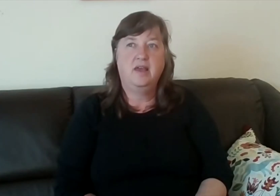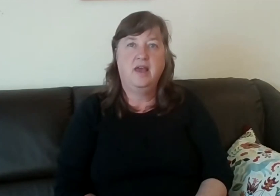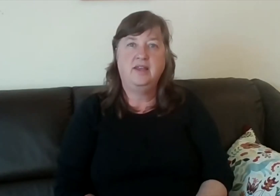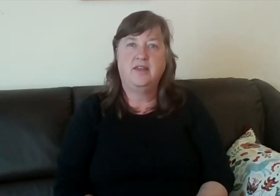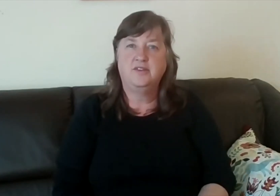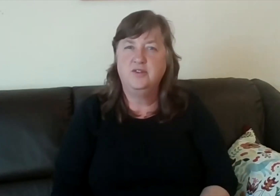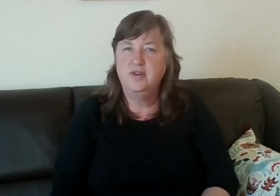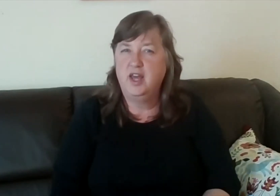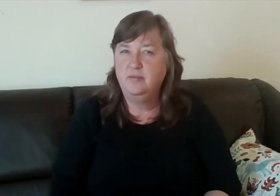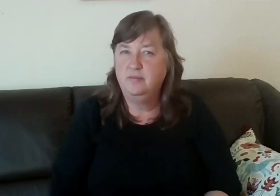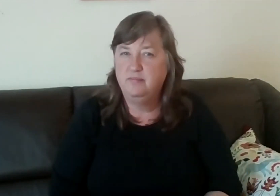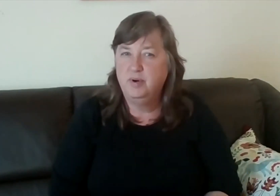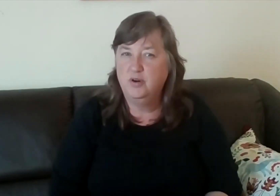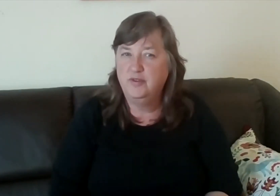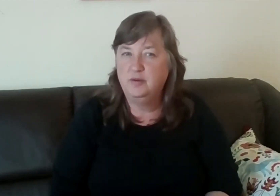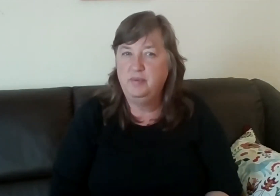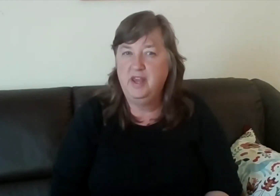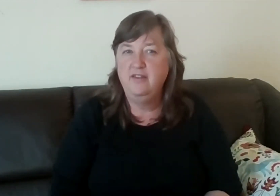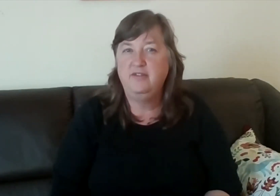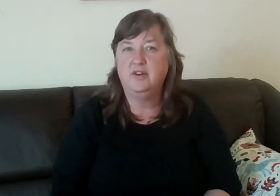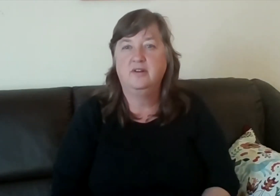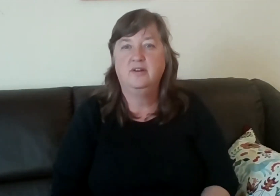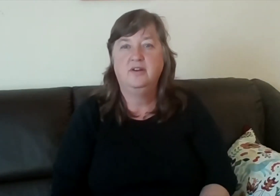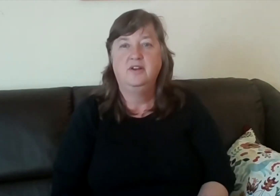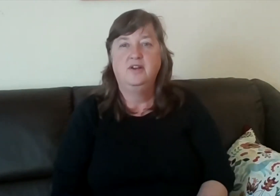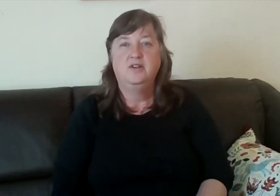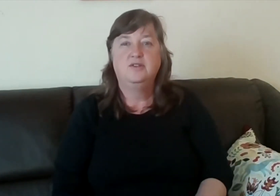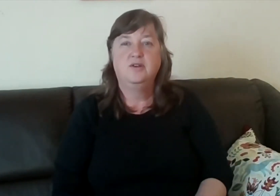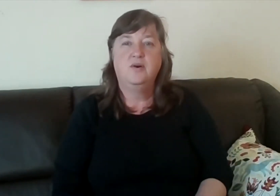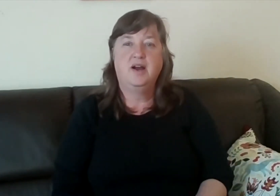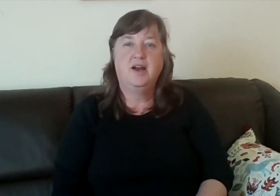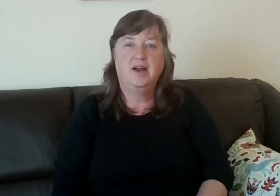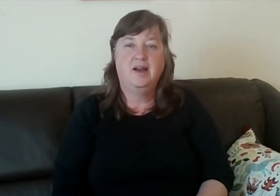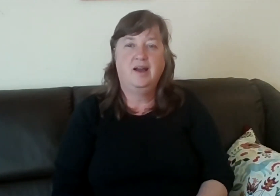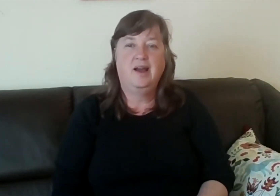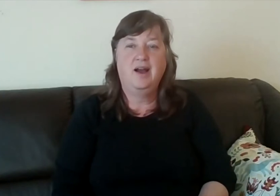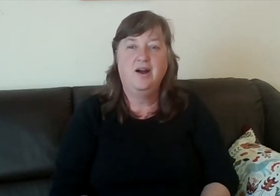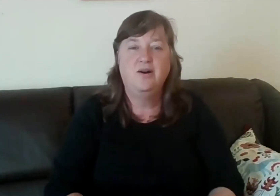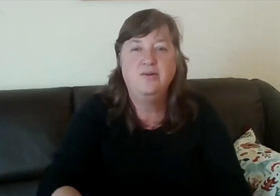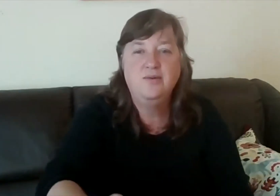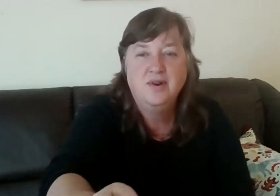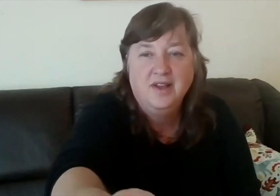And yet the student had perfect behavior. So how it